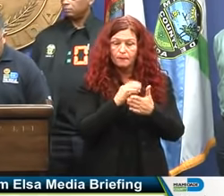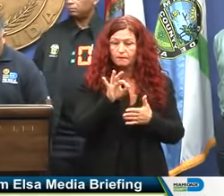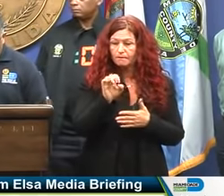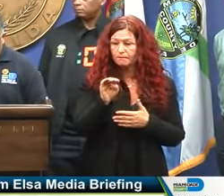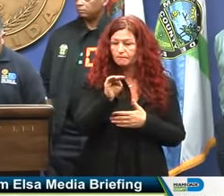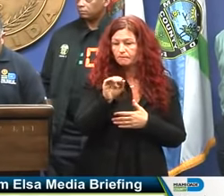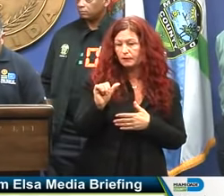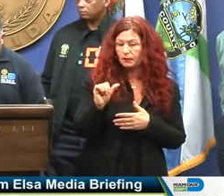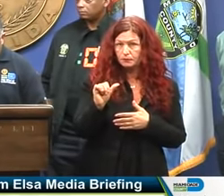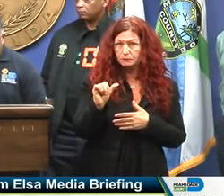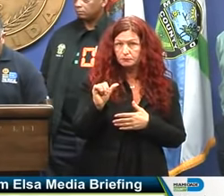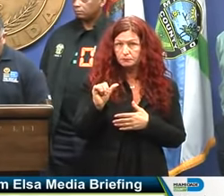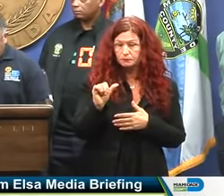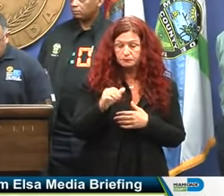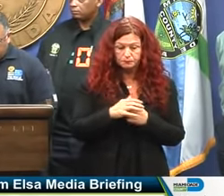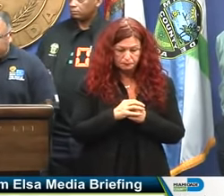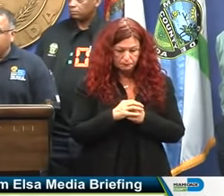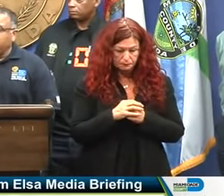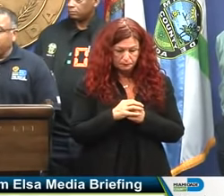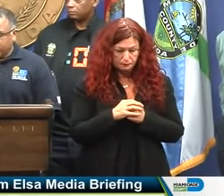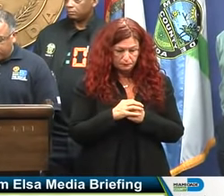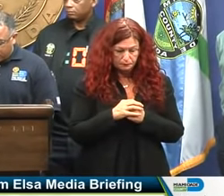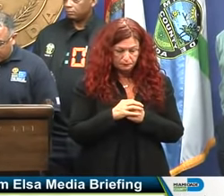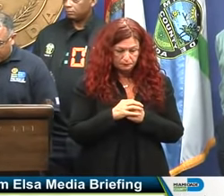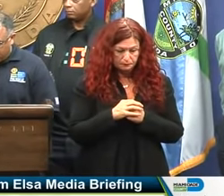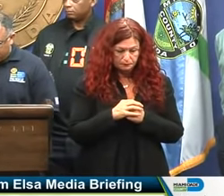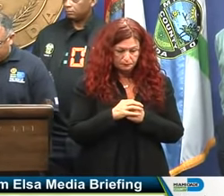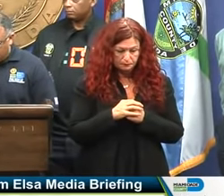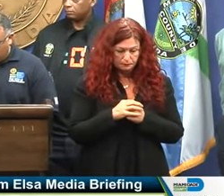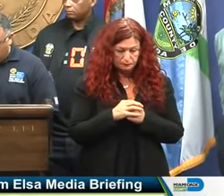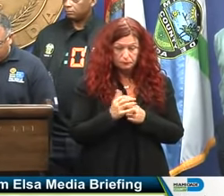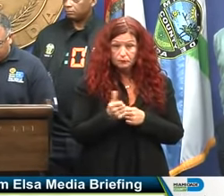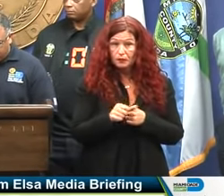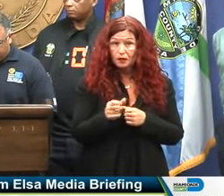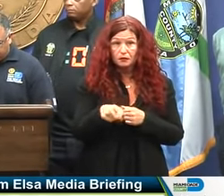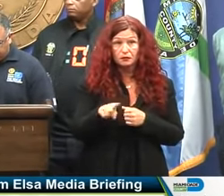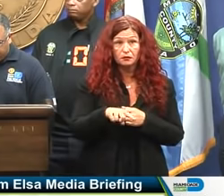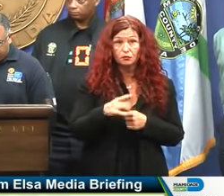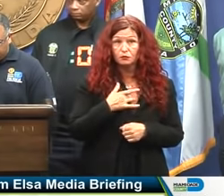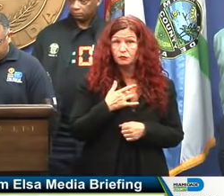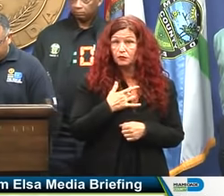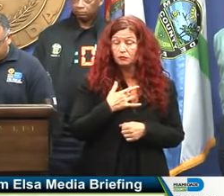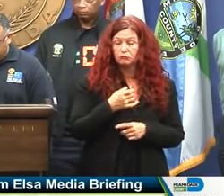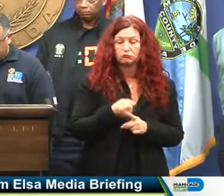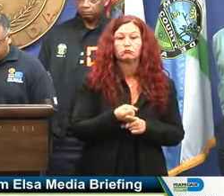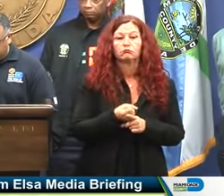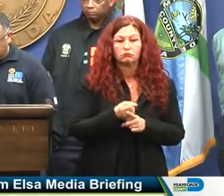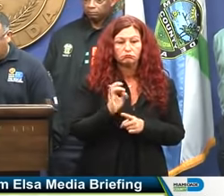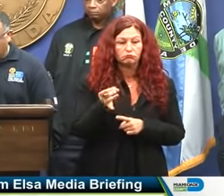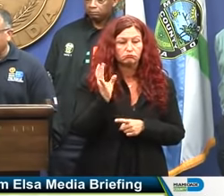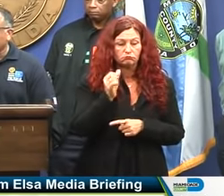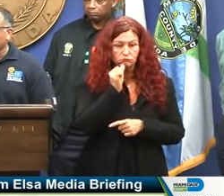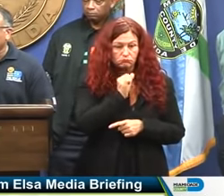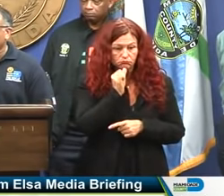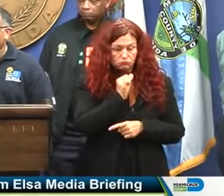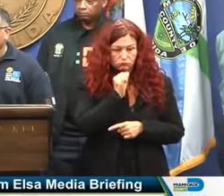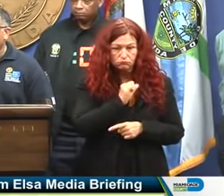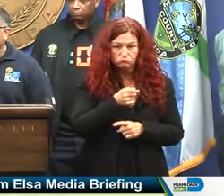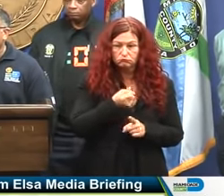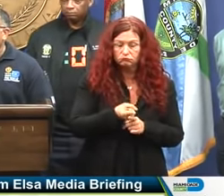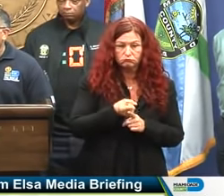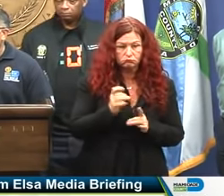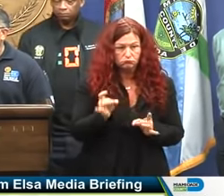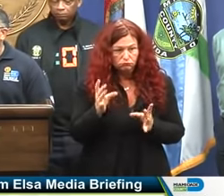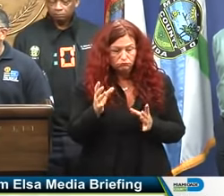fema.gov/disaster/3560. Anyone who has been impacted by this tragedy or wanting to stay up to date with the latest information regarding our response in